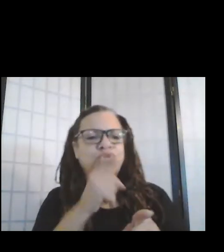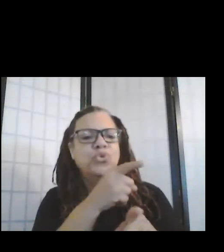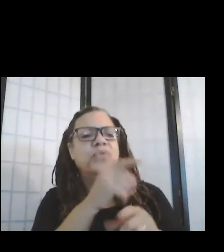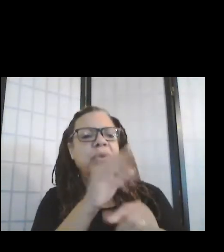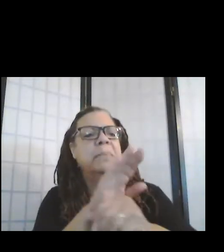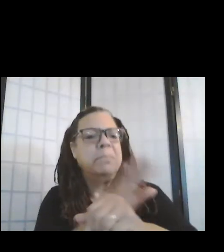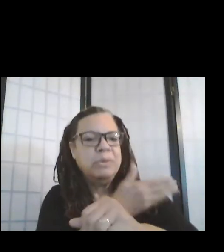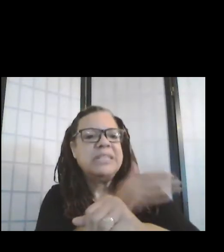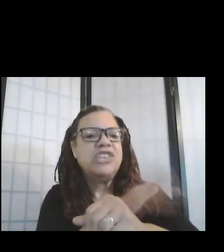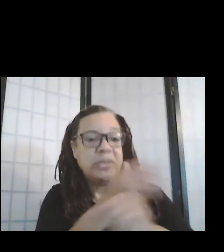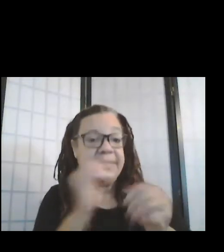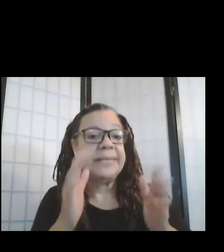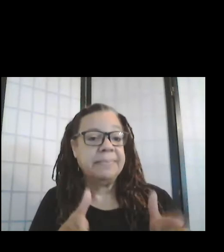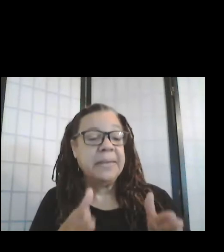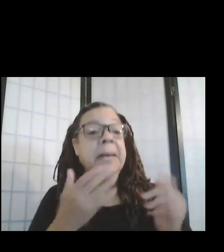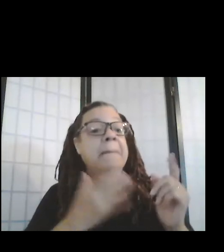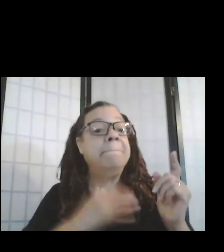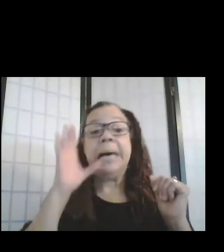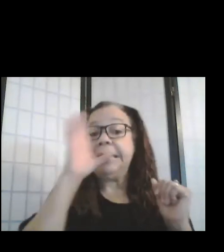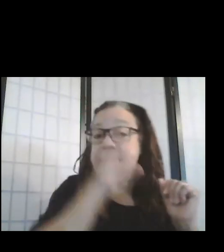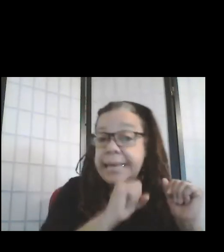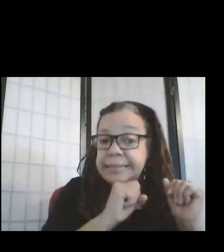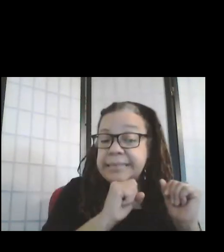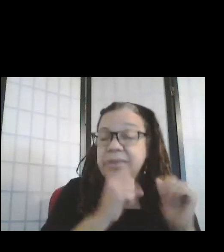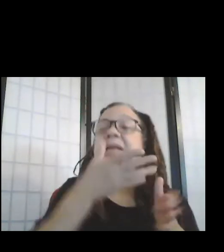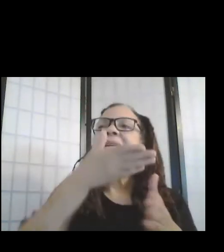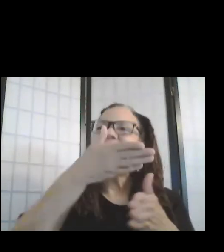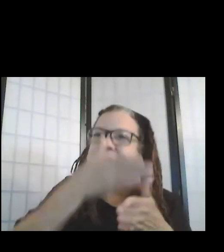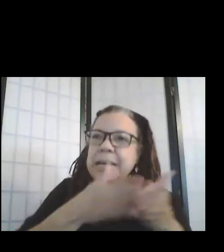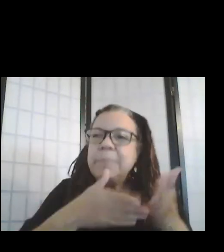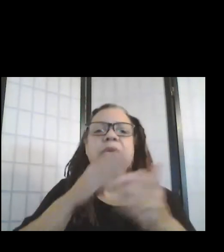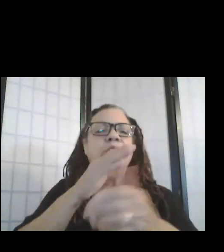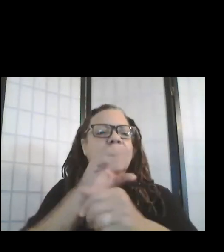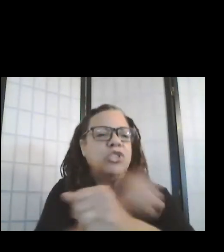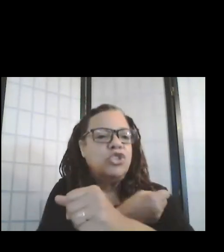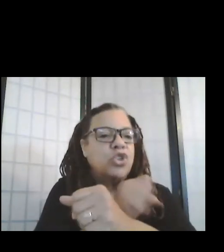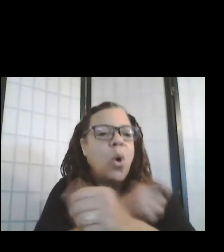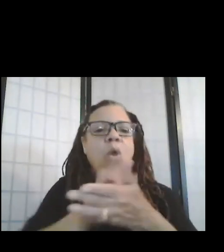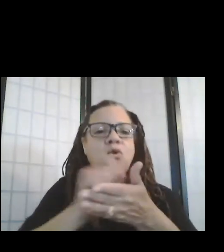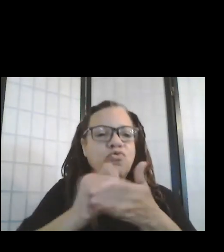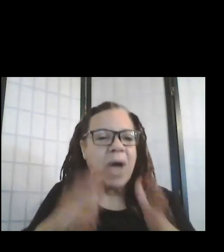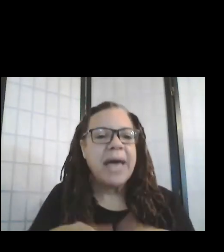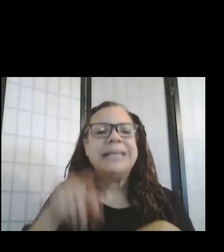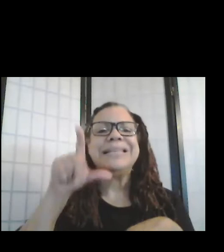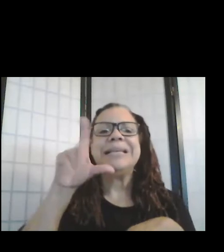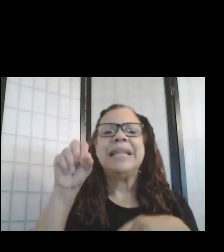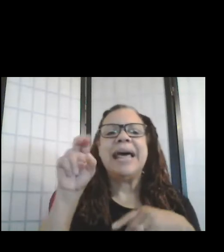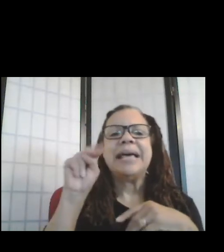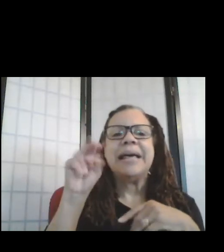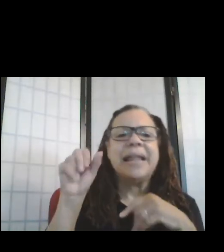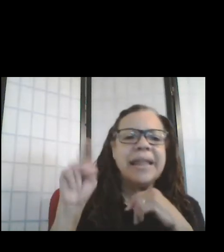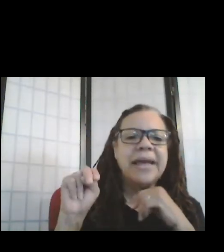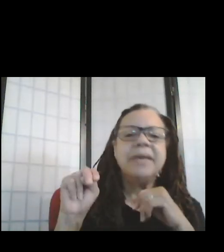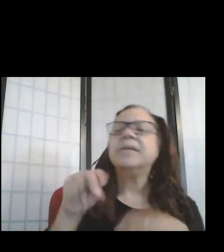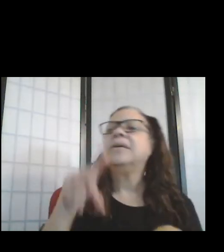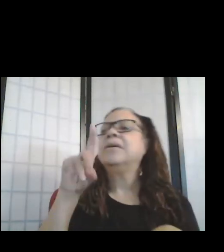answer it better than I. But my guess is some of those very prolific songwriters, I think of, Lennon and McCartney, or Duke